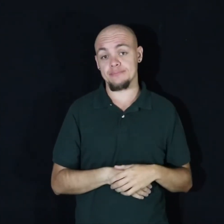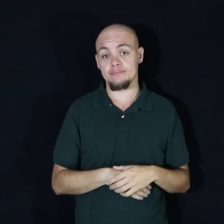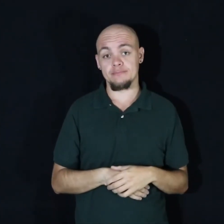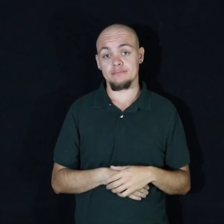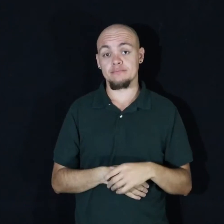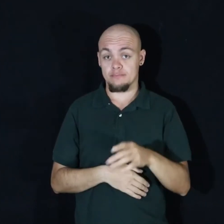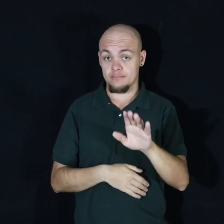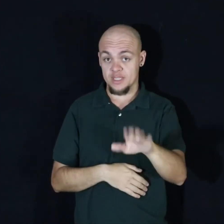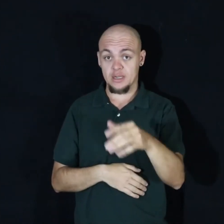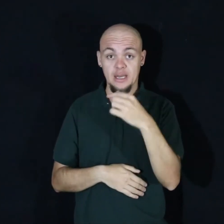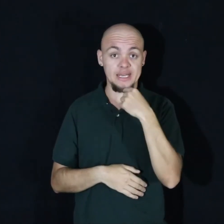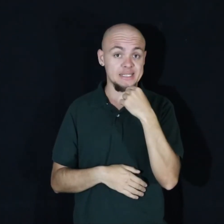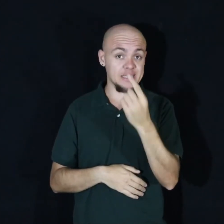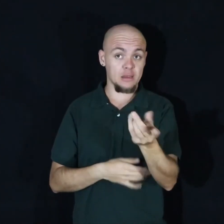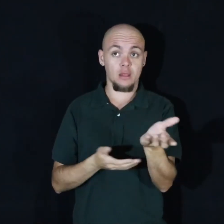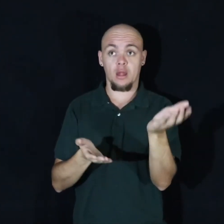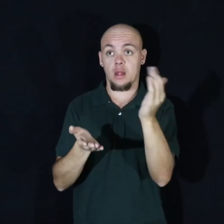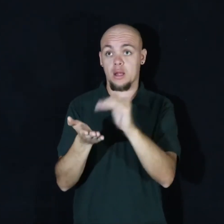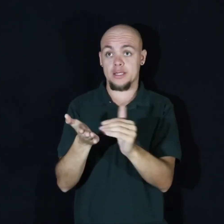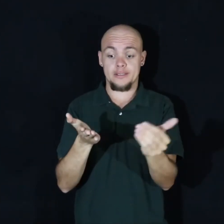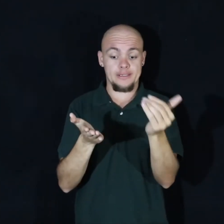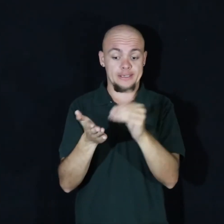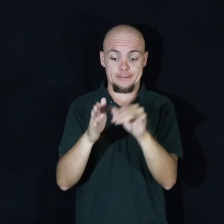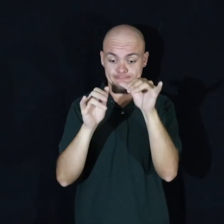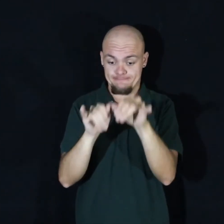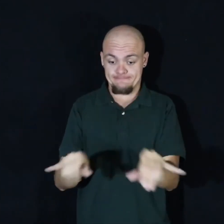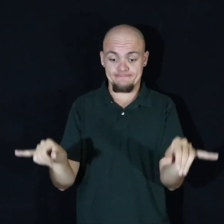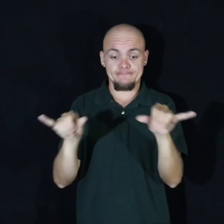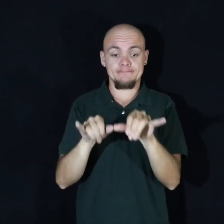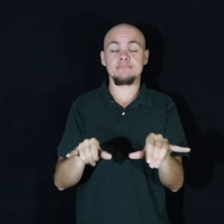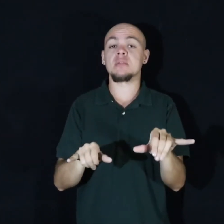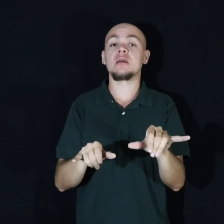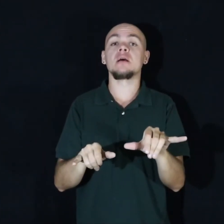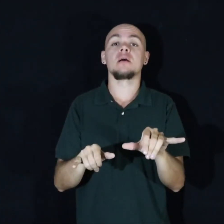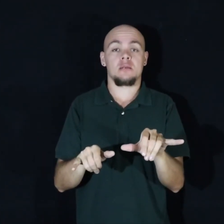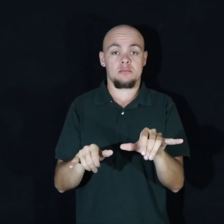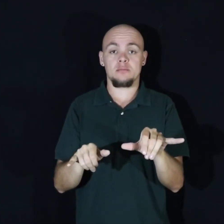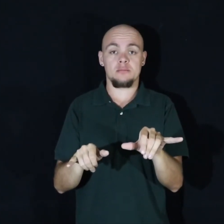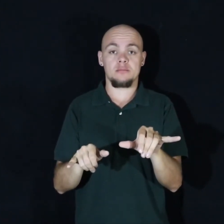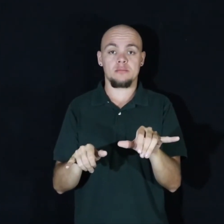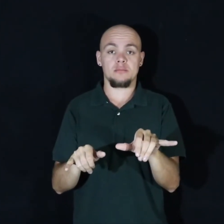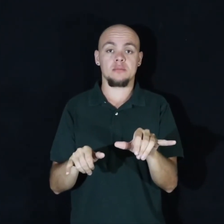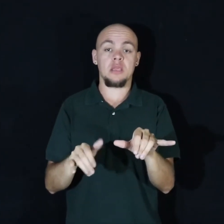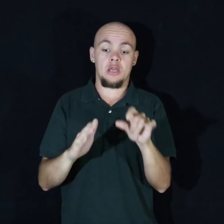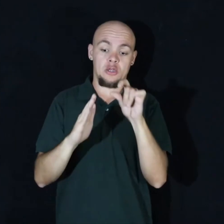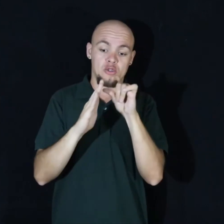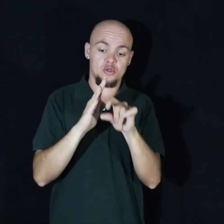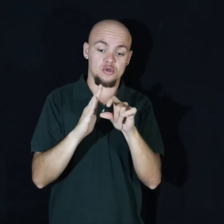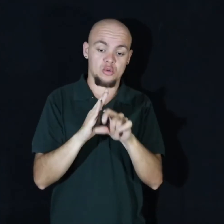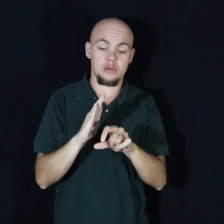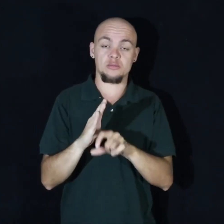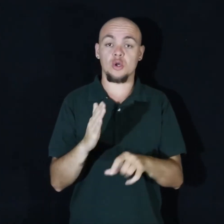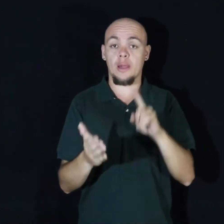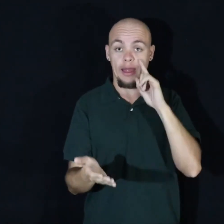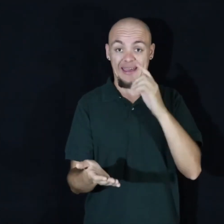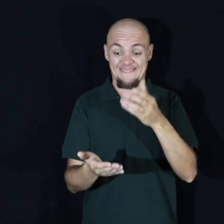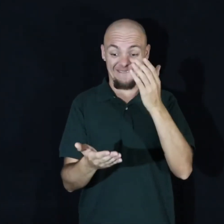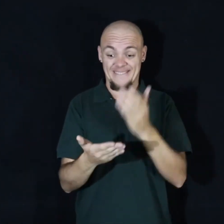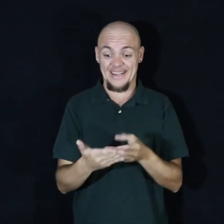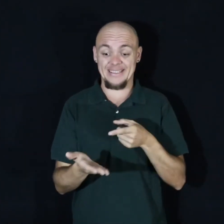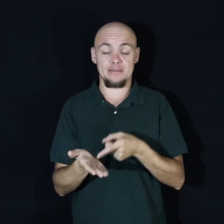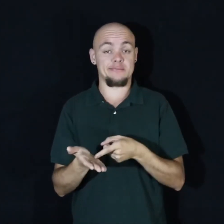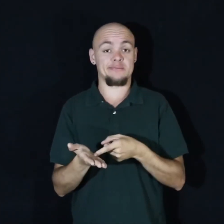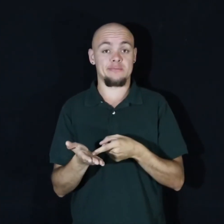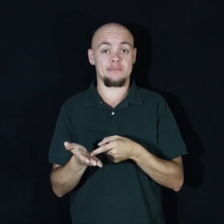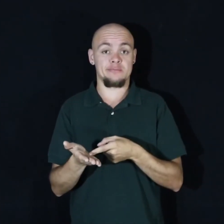fearful about it sometimes. But I can tell you over and over again what I have experienced is I find a mountain of